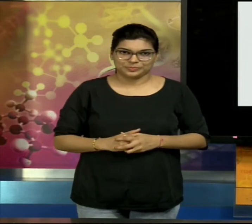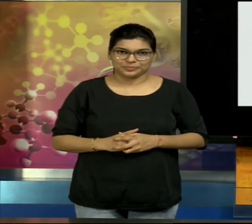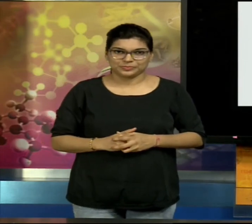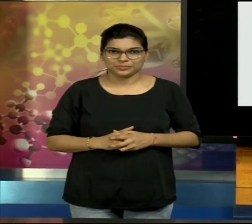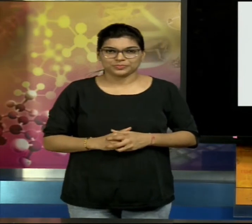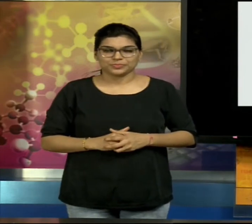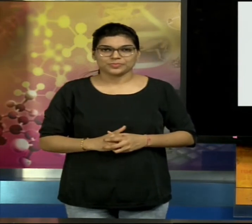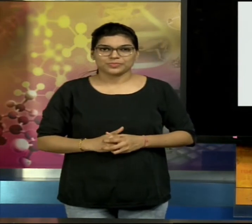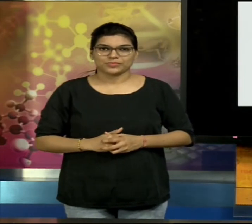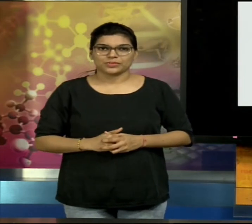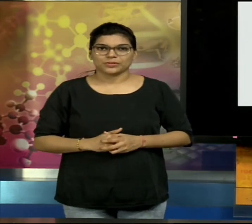wholesale market.